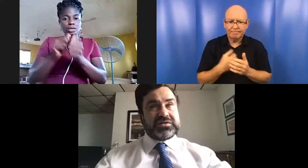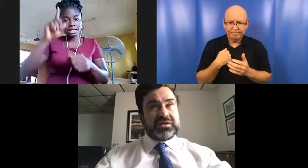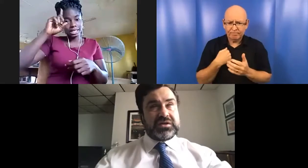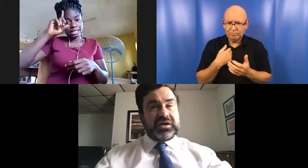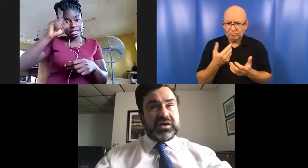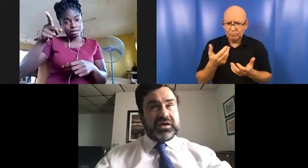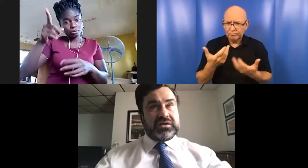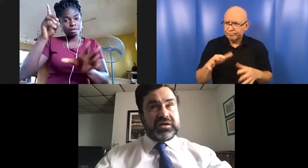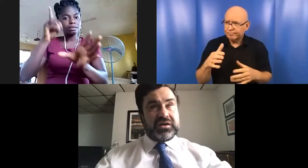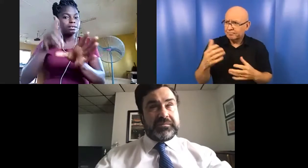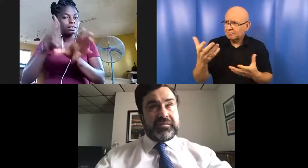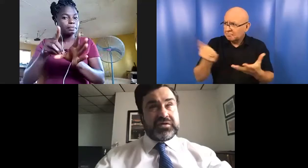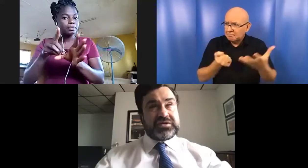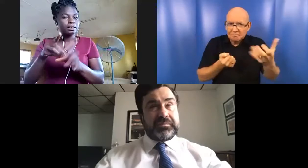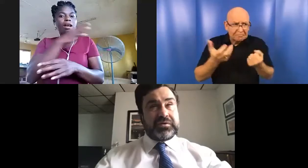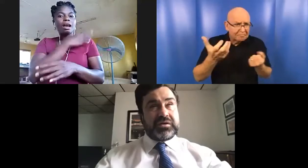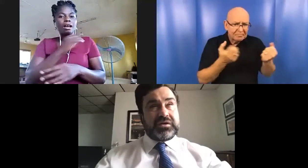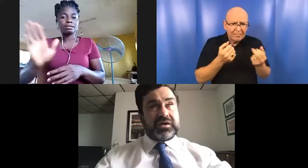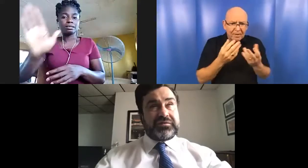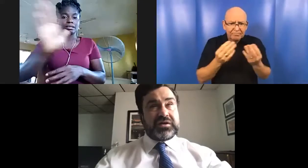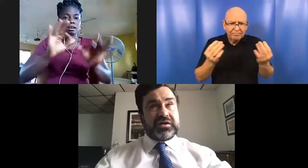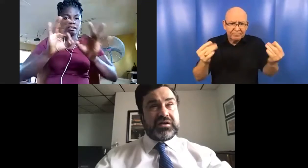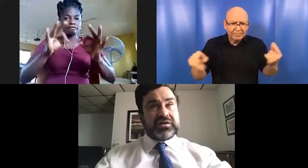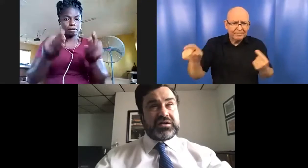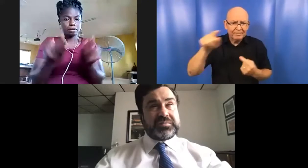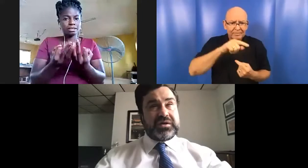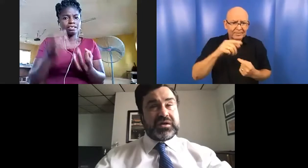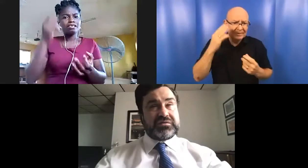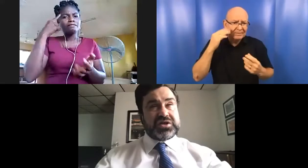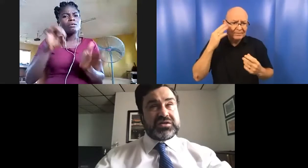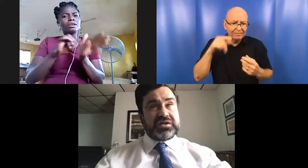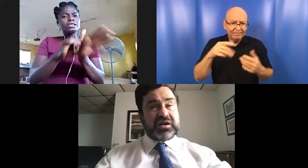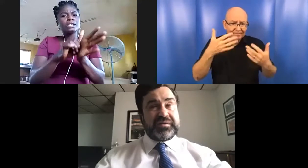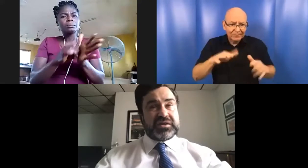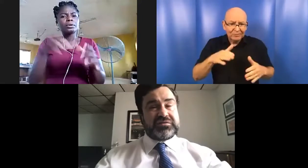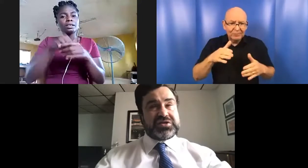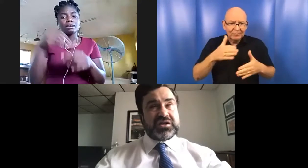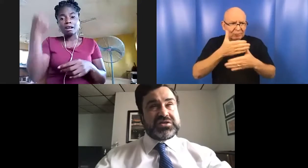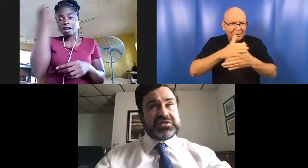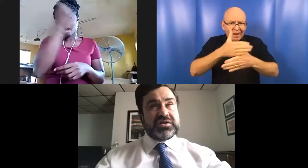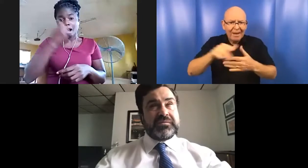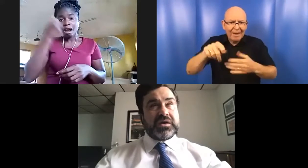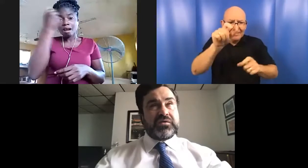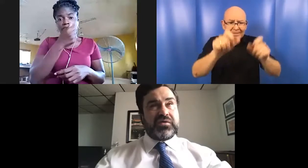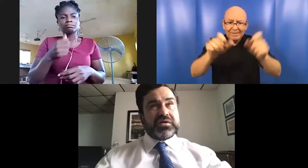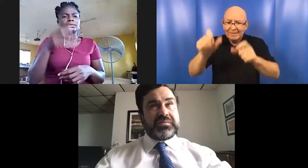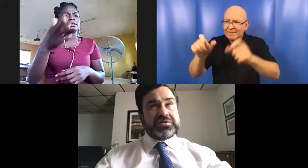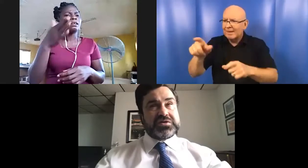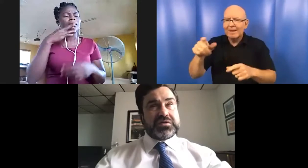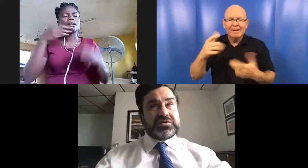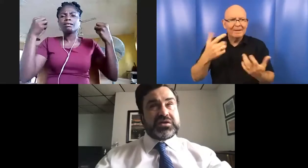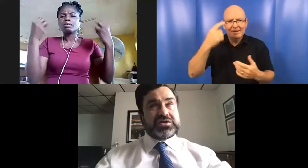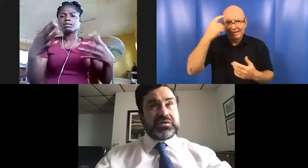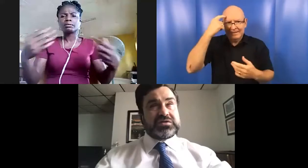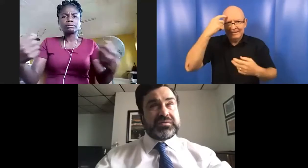families. And for example, in Africa, there have been lots of challenges for persons